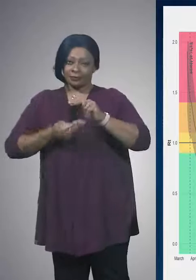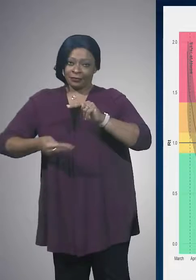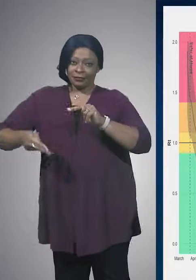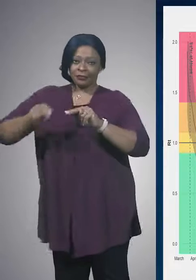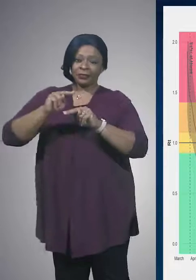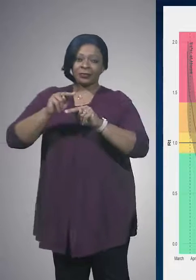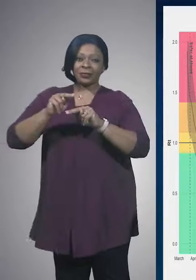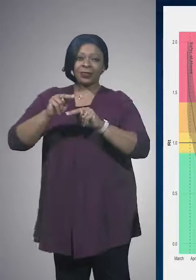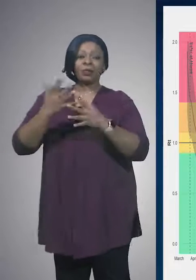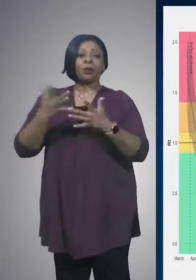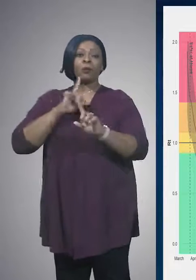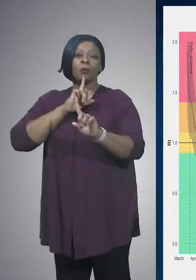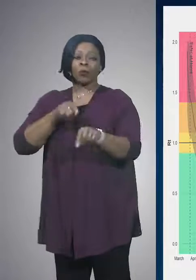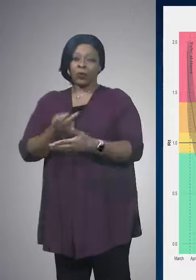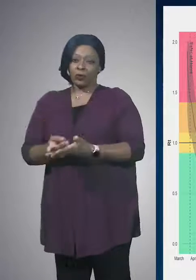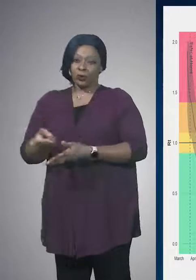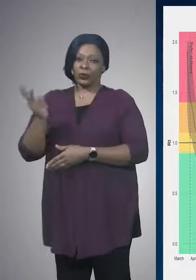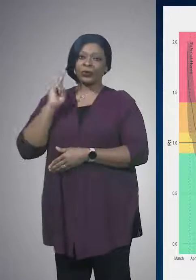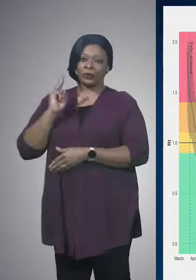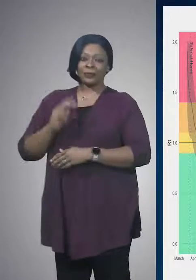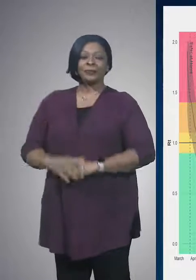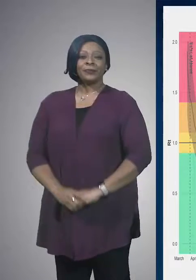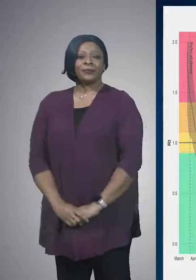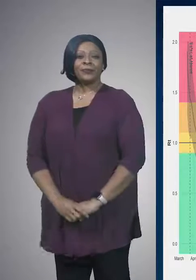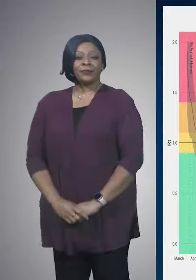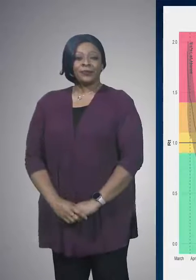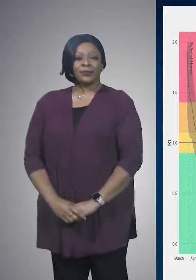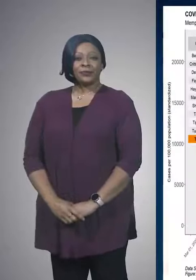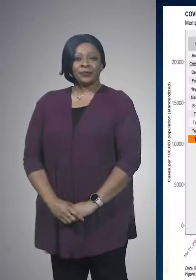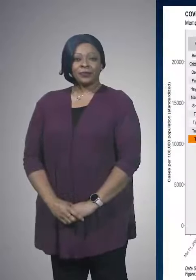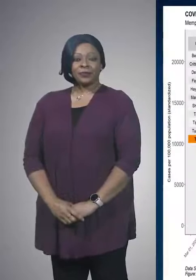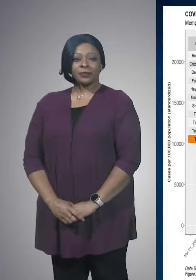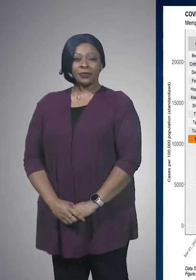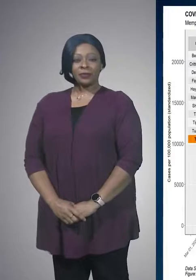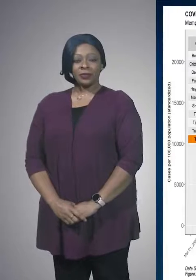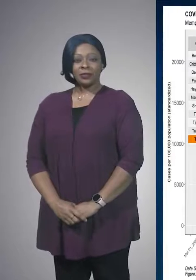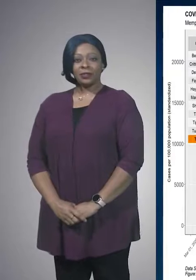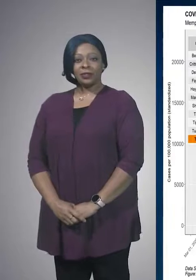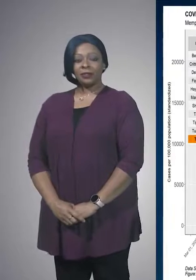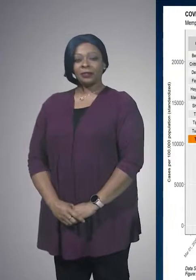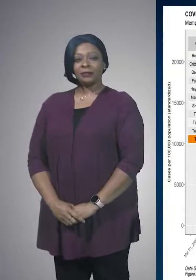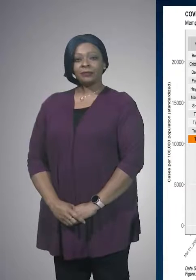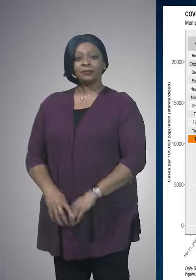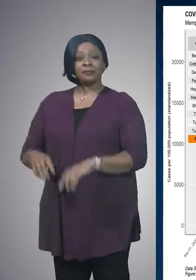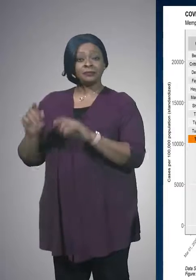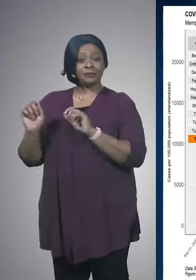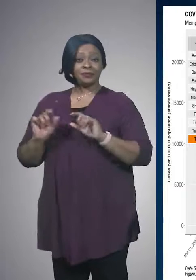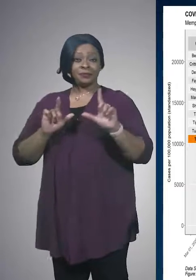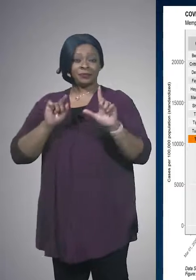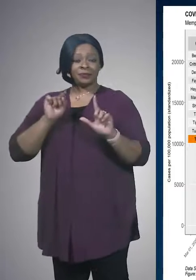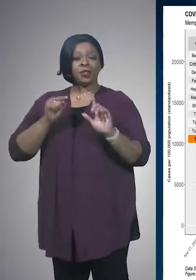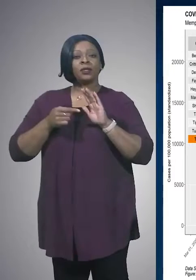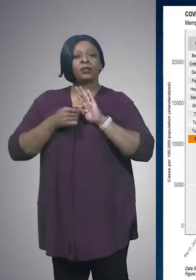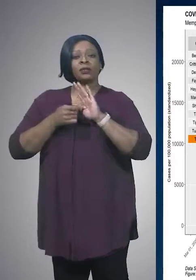increase from what was reported 2 weeks ago. Next slide. Currently, there